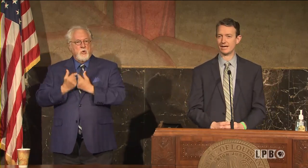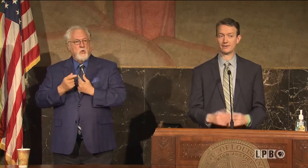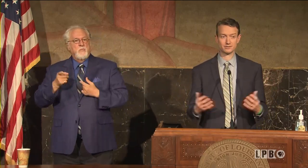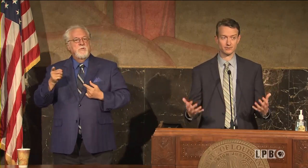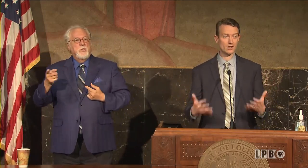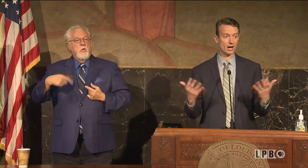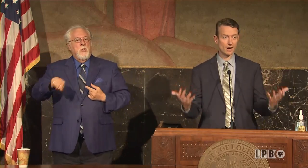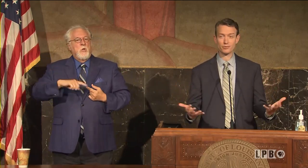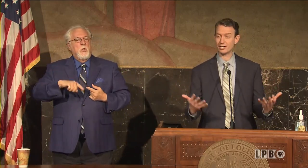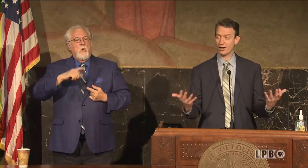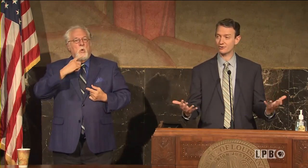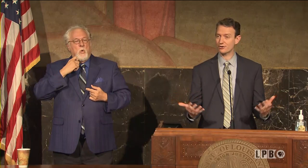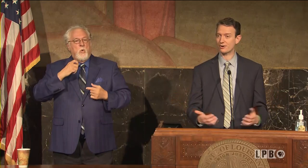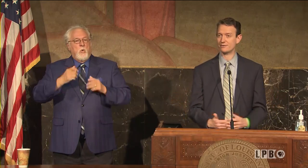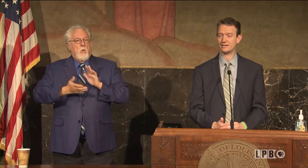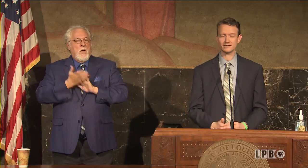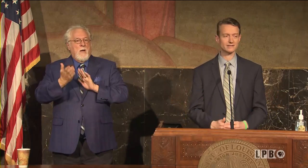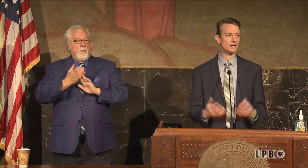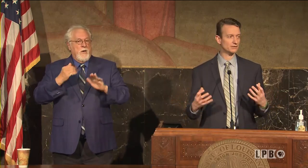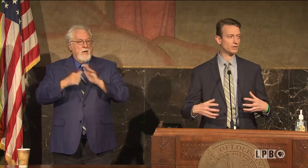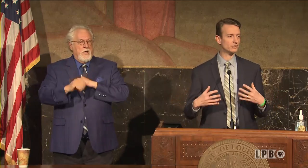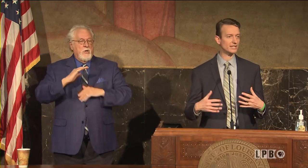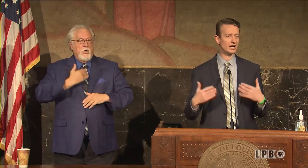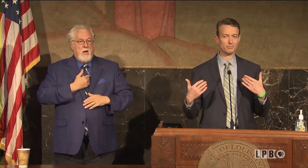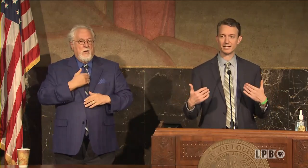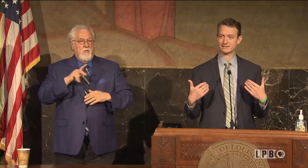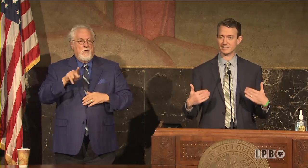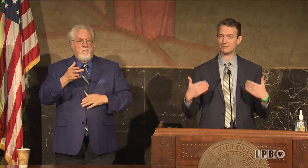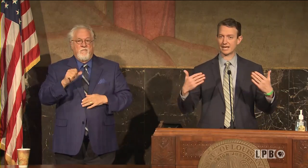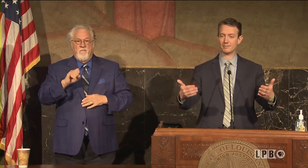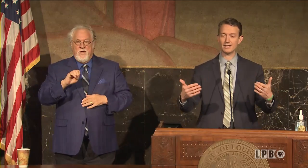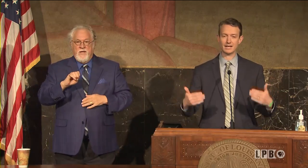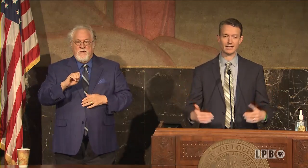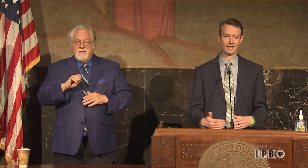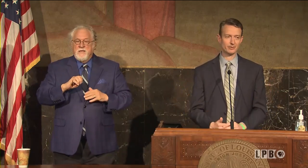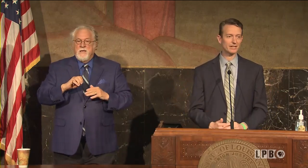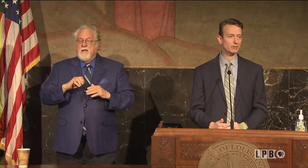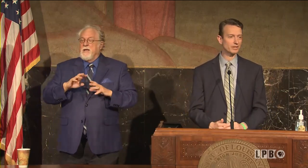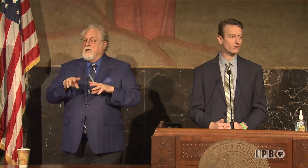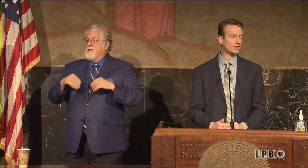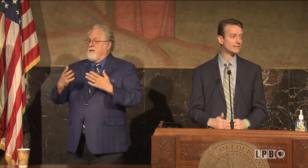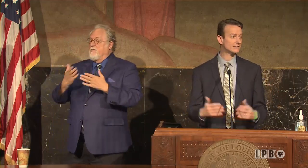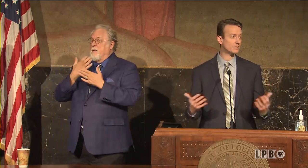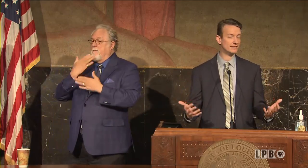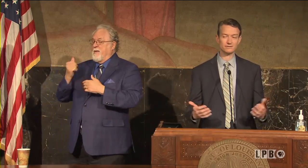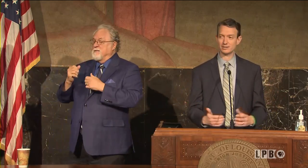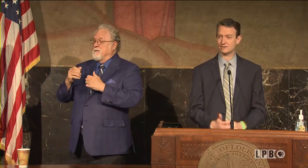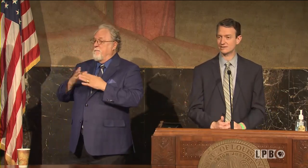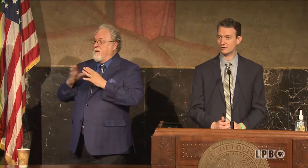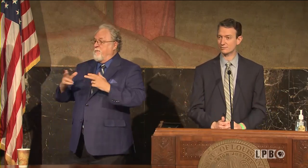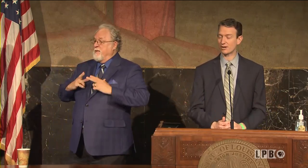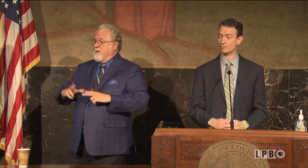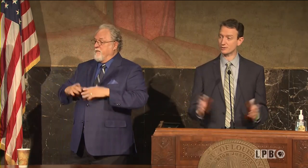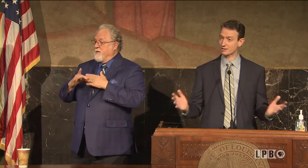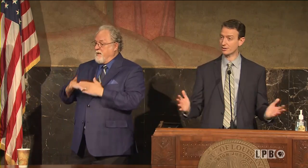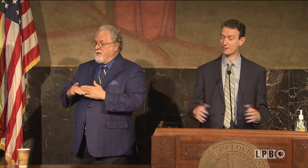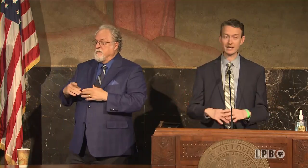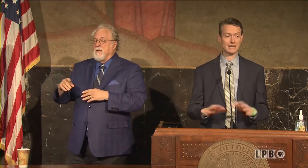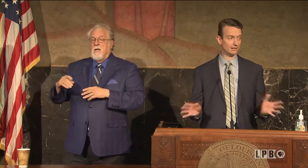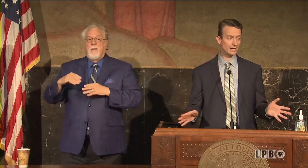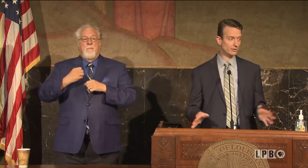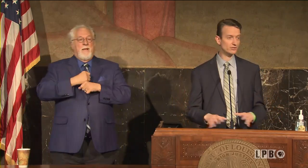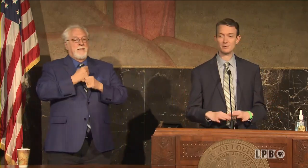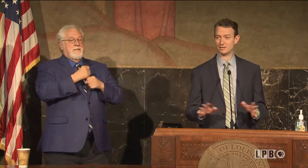that have to operate under our phases so we understand how best to give them the best public health guidance and make these venues as safe as possible. But to